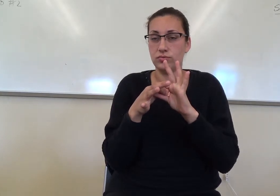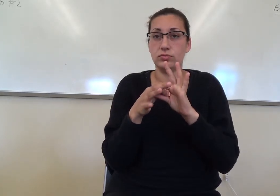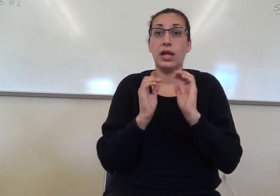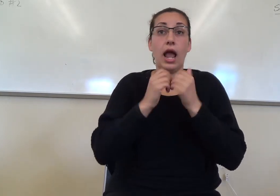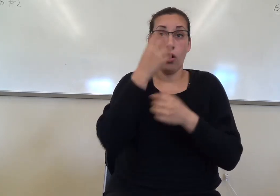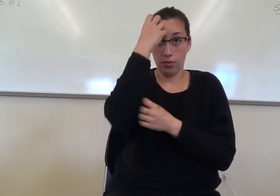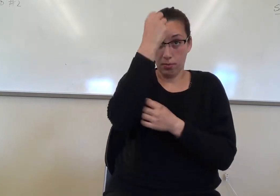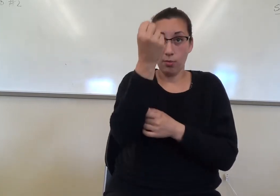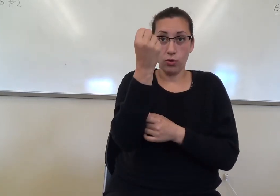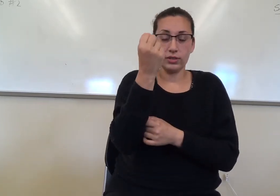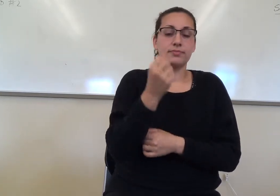That's really the only